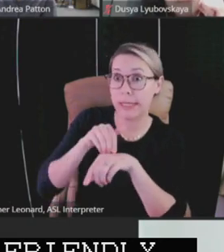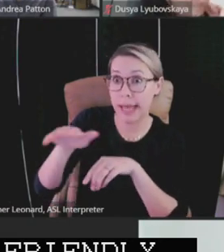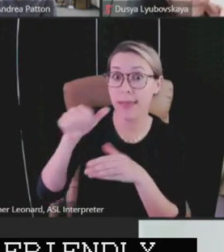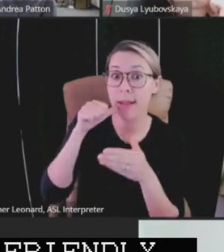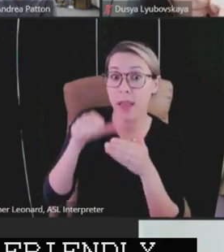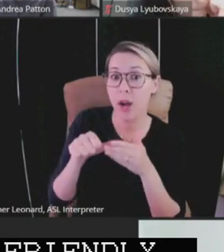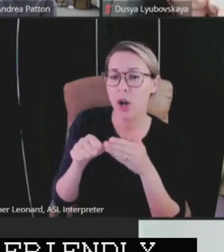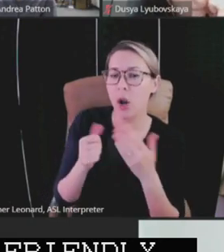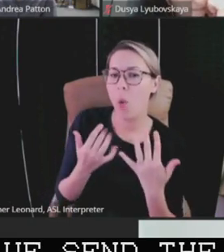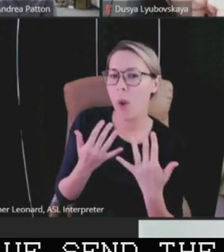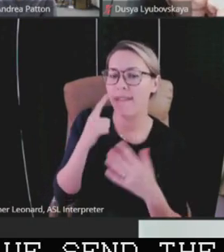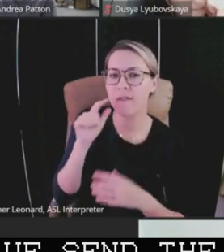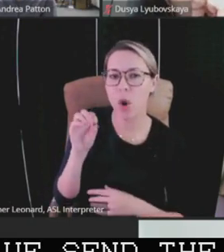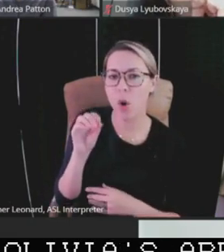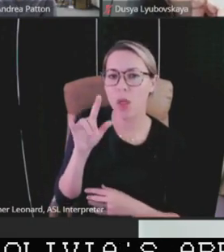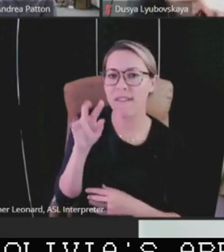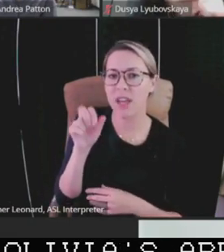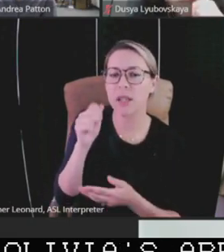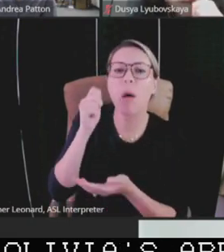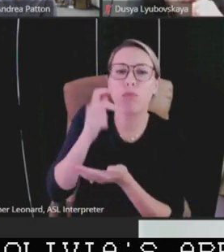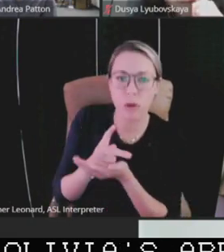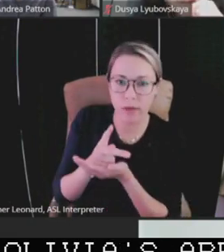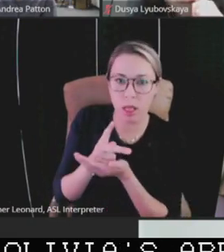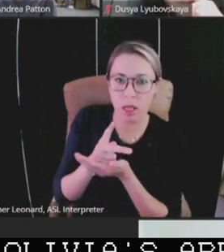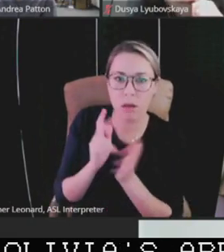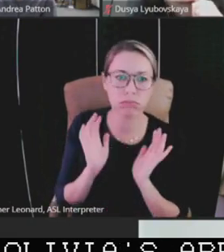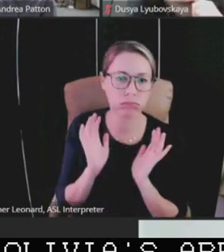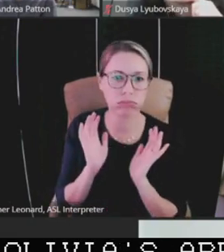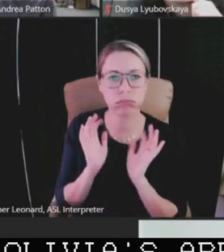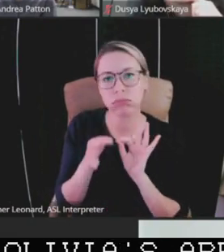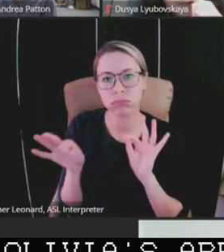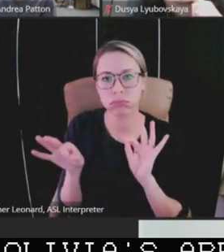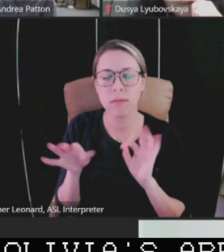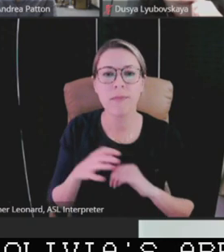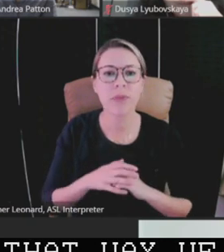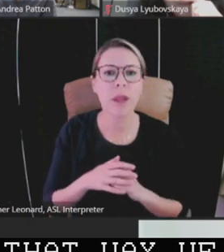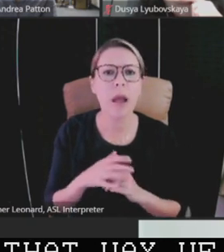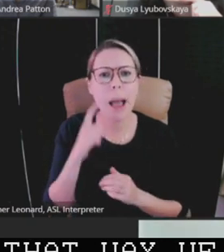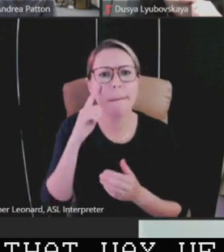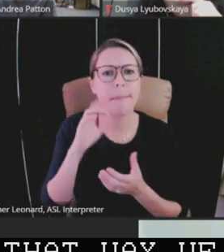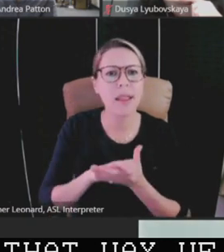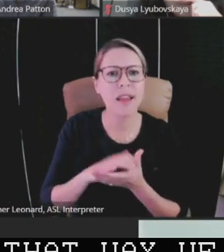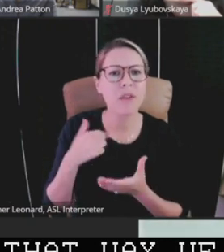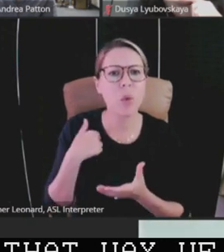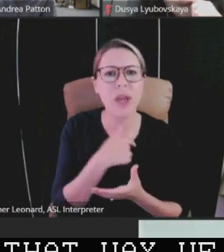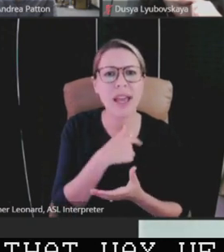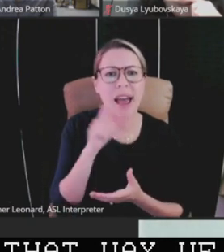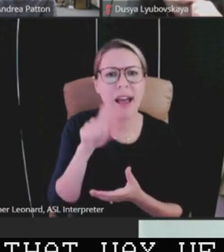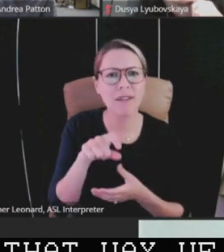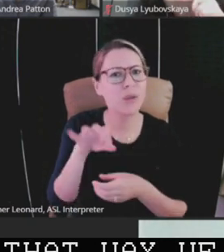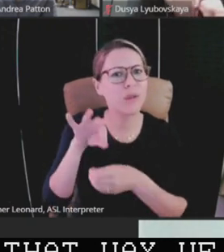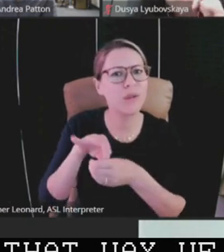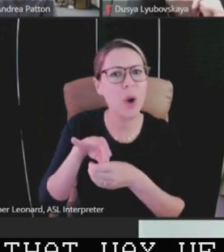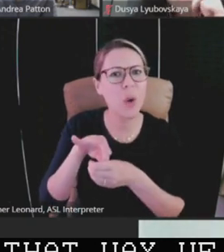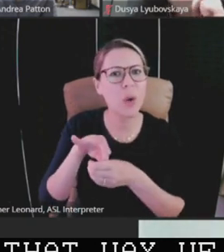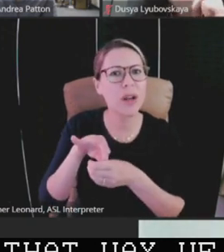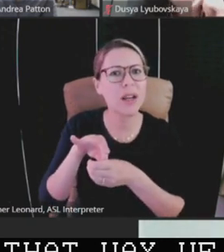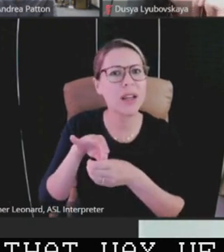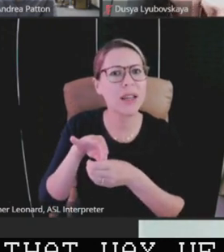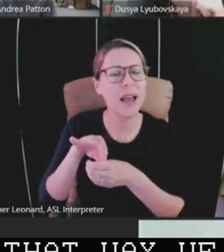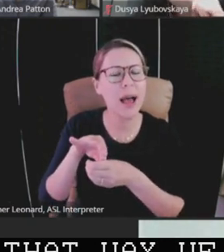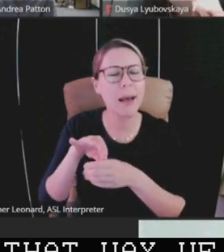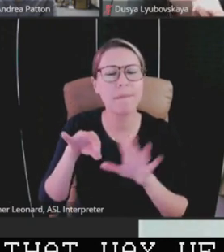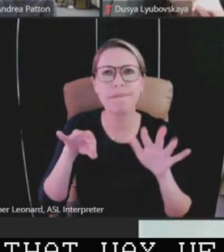That way we don't, because I believe that we have to do the vote. Okay. Due